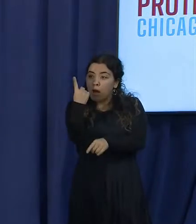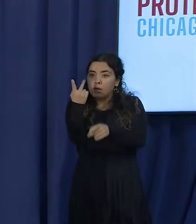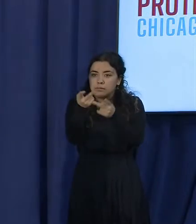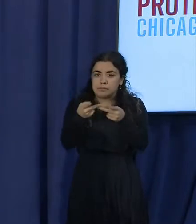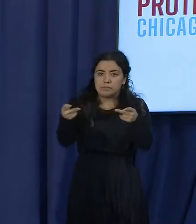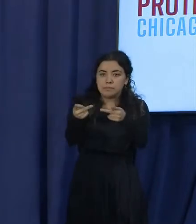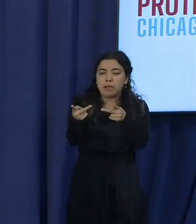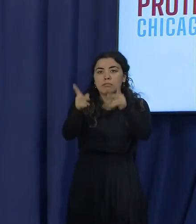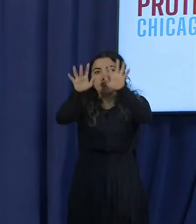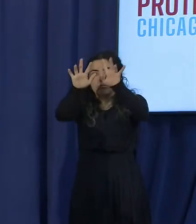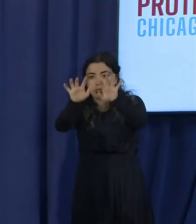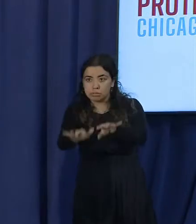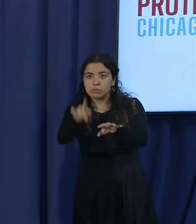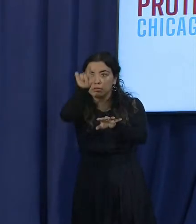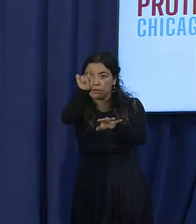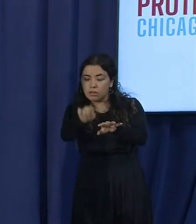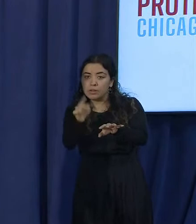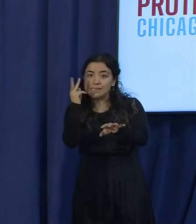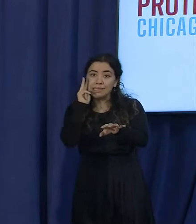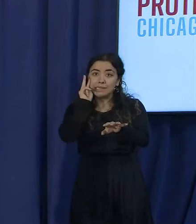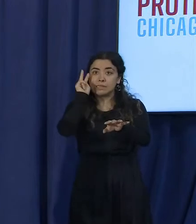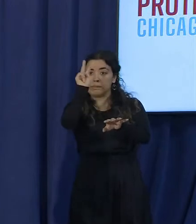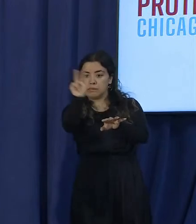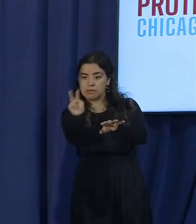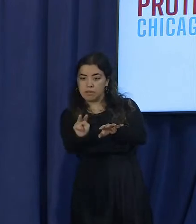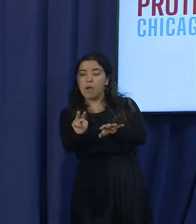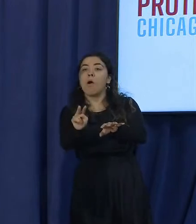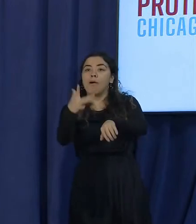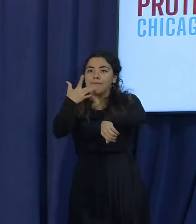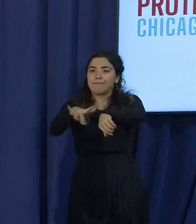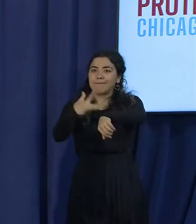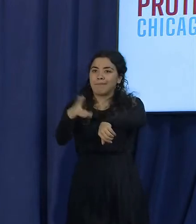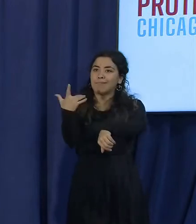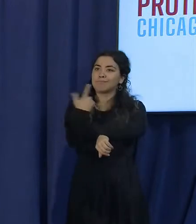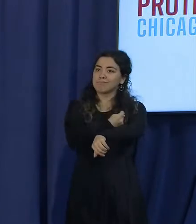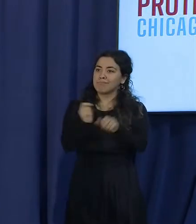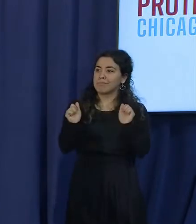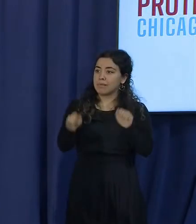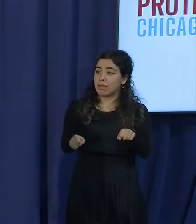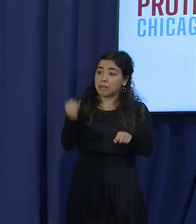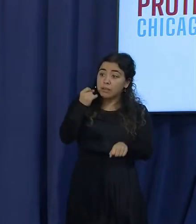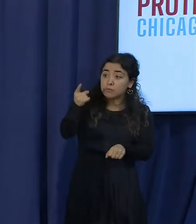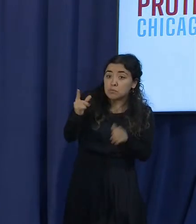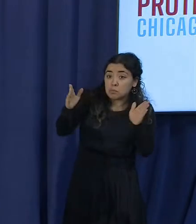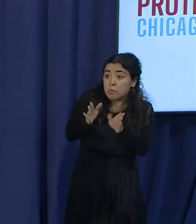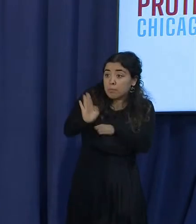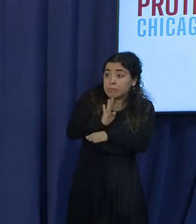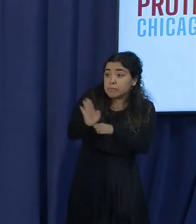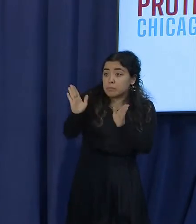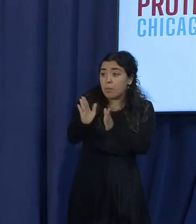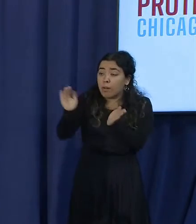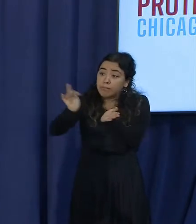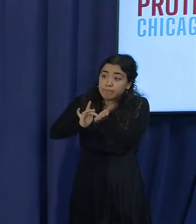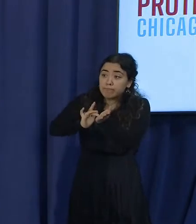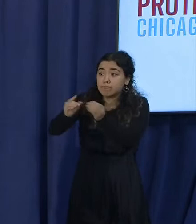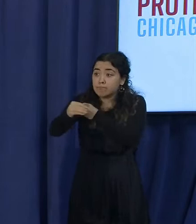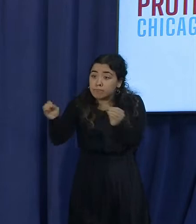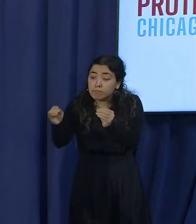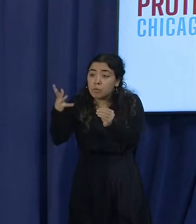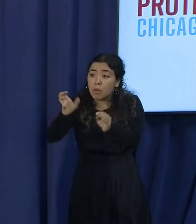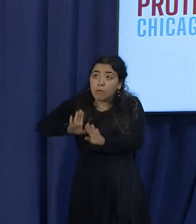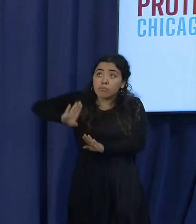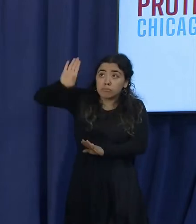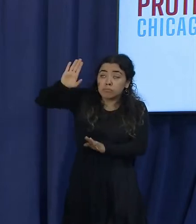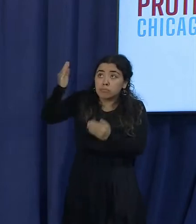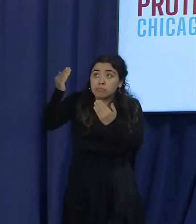you are a provider or practice or a smaller organization and you would like to have the vaccine doses that you have be